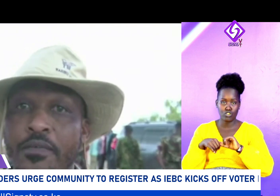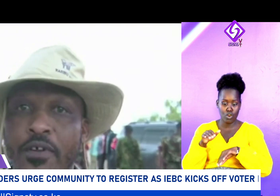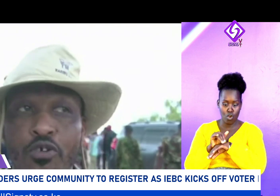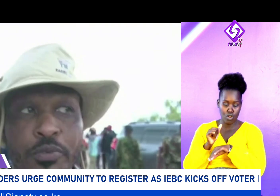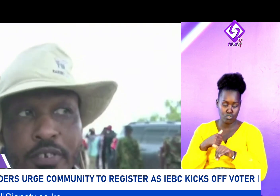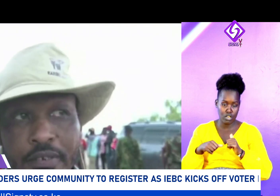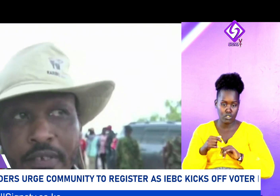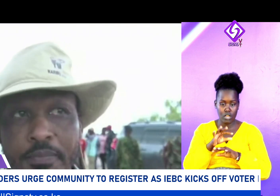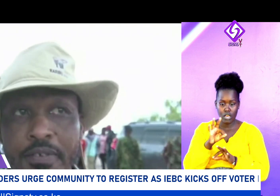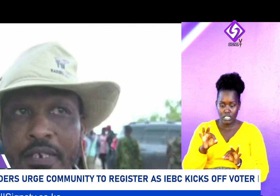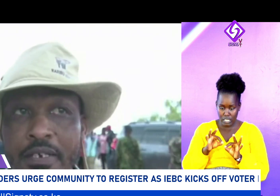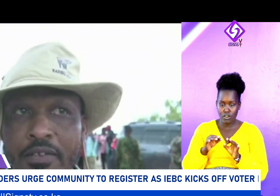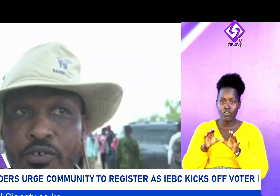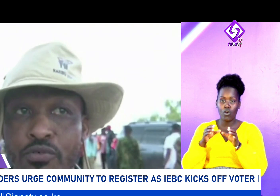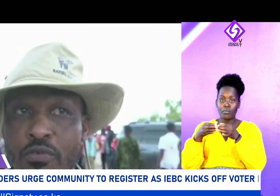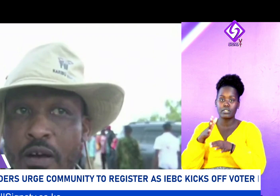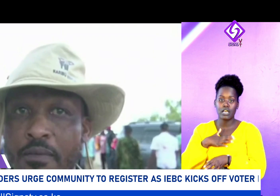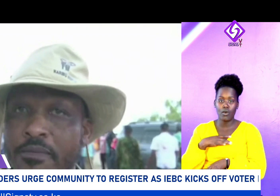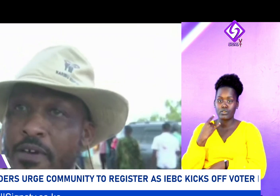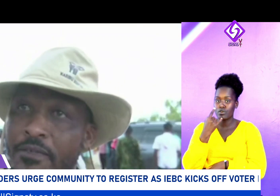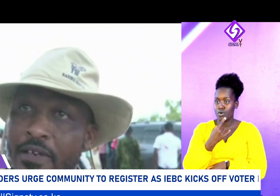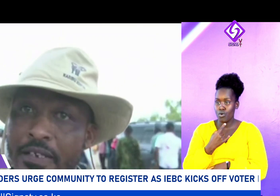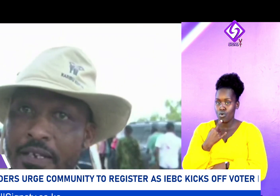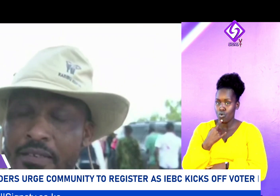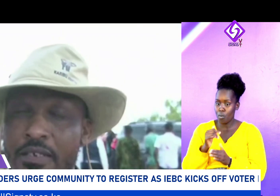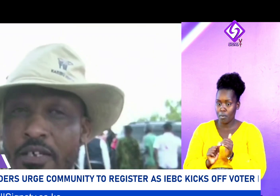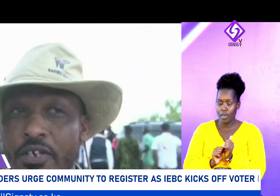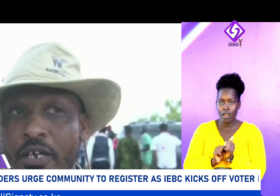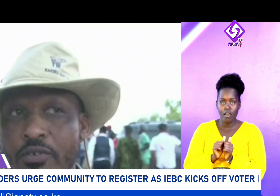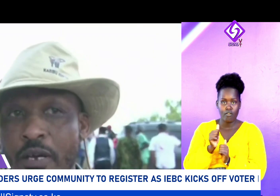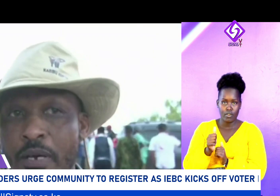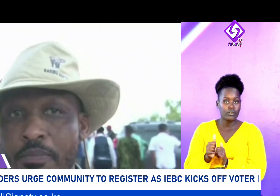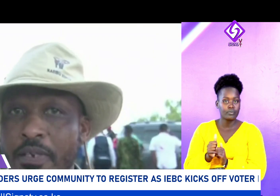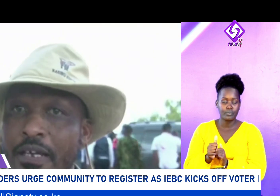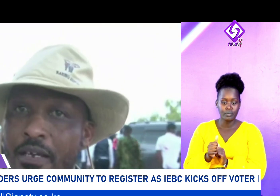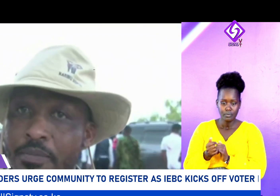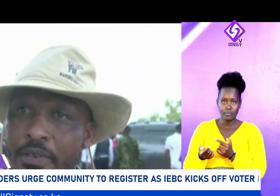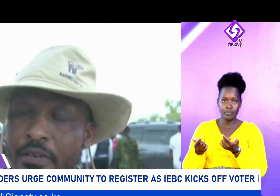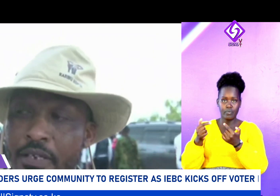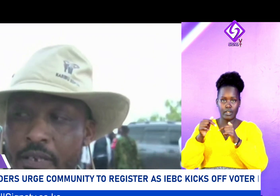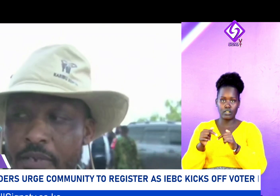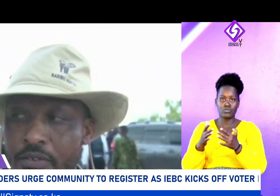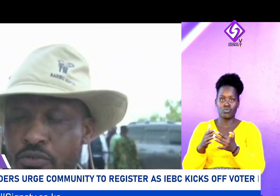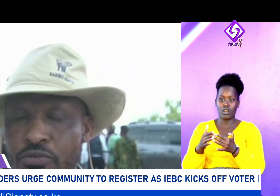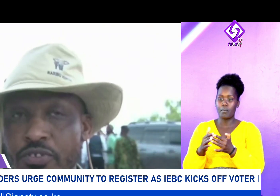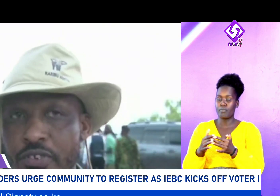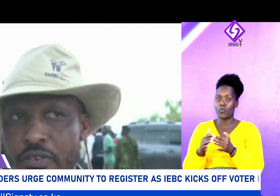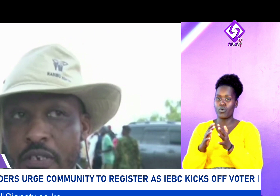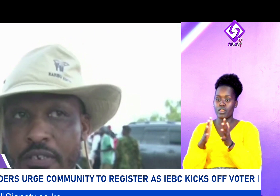our community, especially those who are far-flung areas, to come up and turn up in large numbers to do registration.